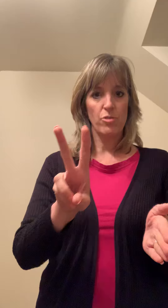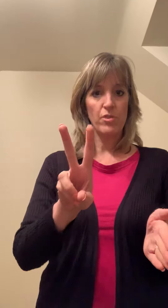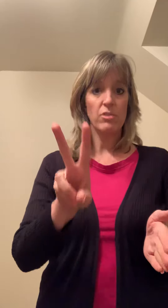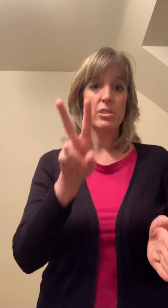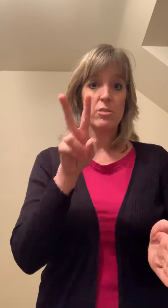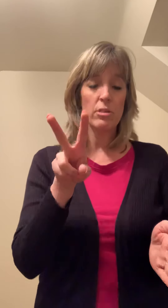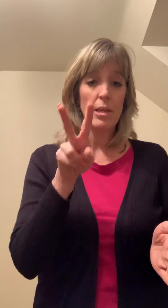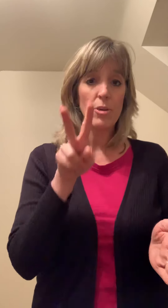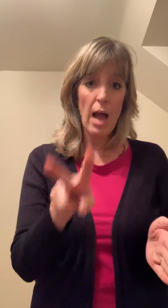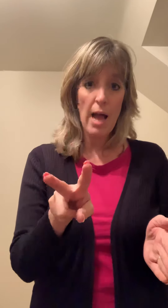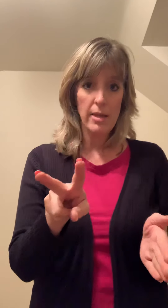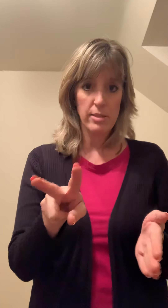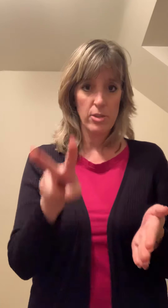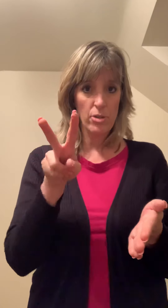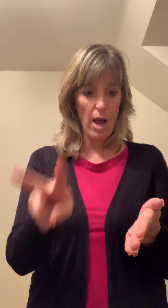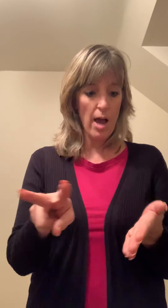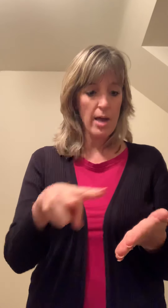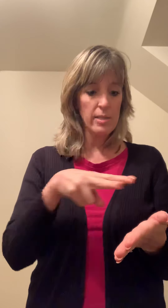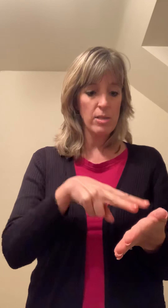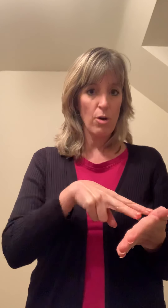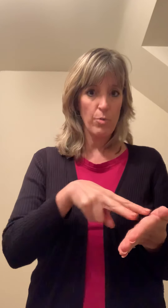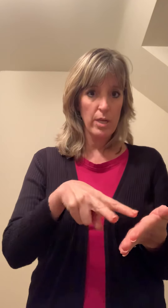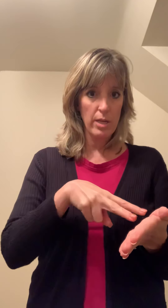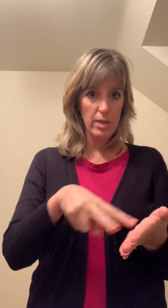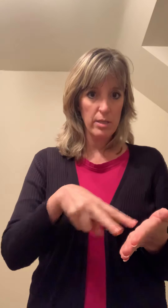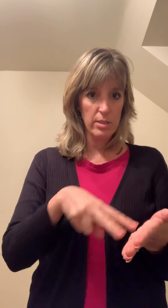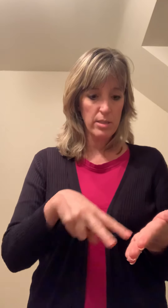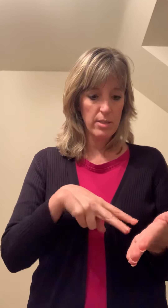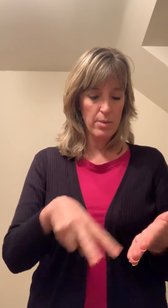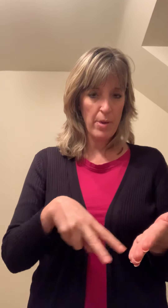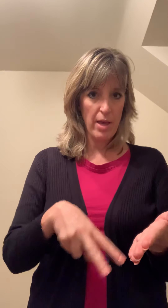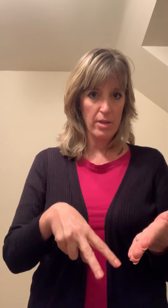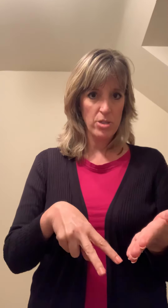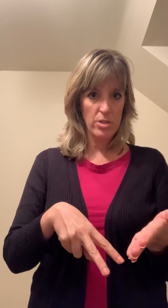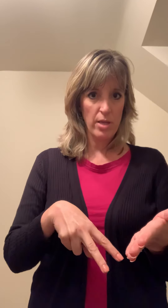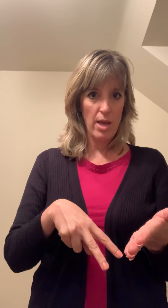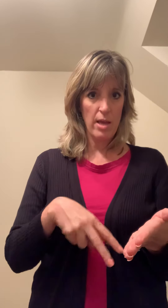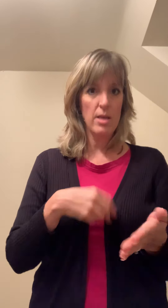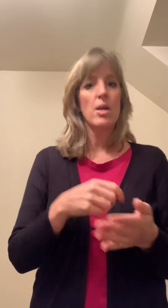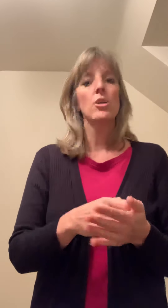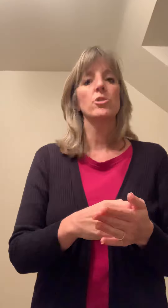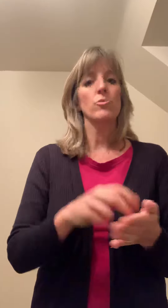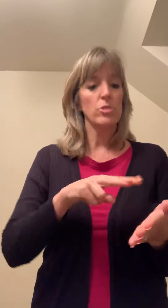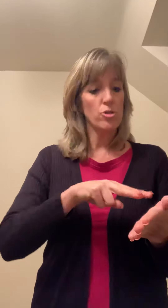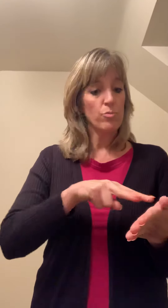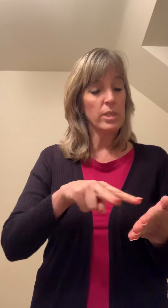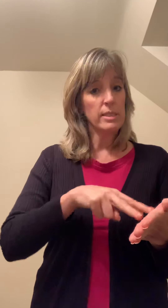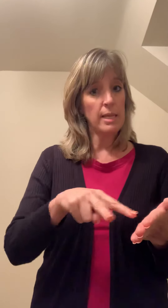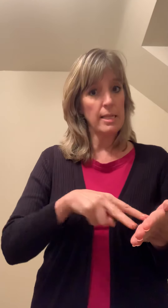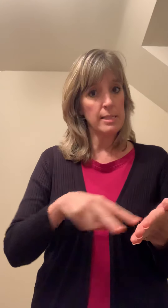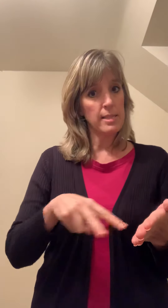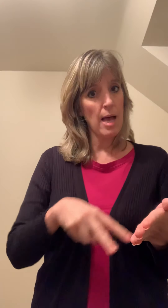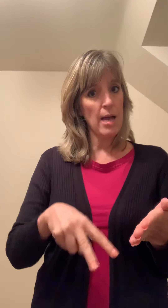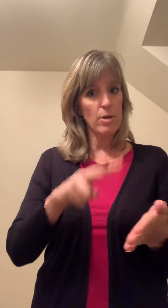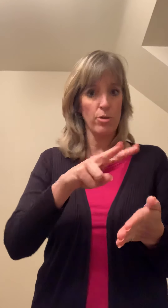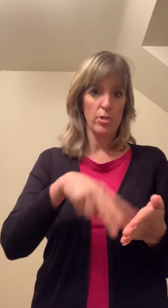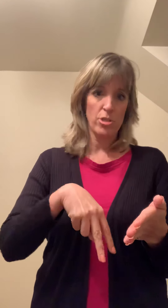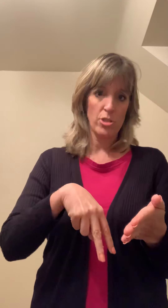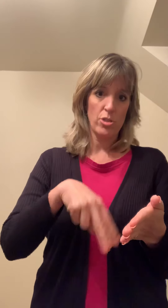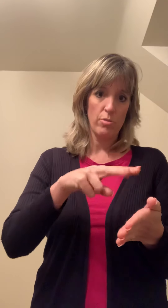fingers, these are like your eyes. Your eyes are reading the page, okay? So you can do read side to side, or you can just do it up